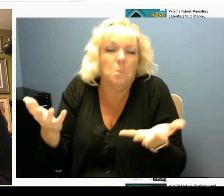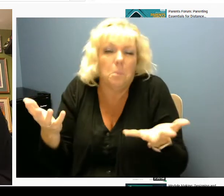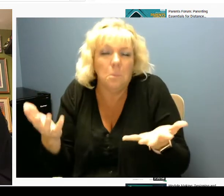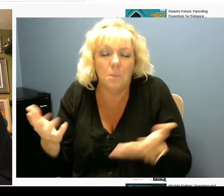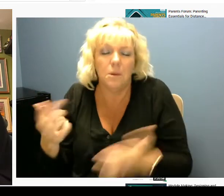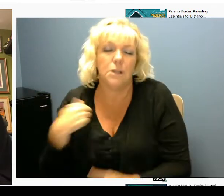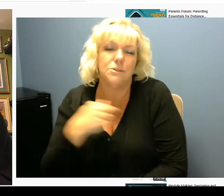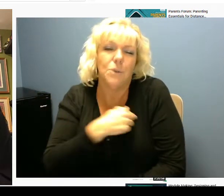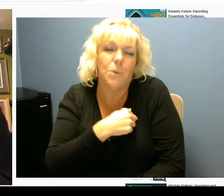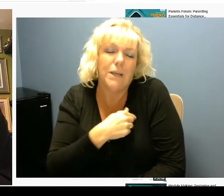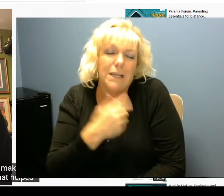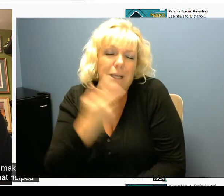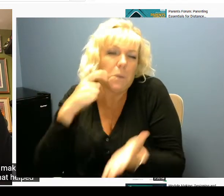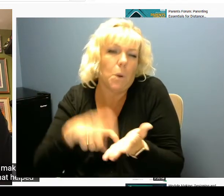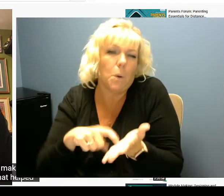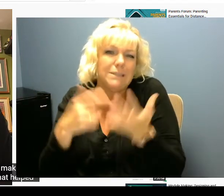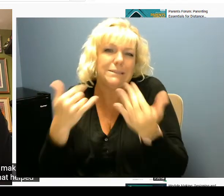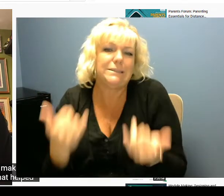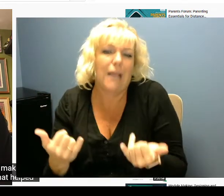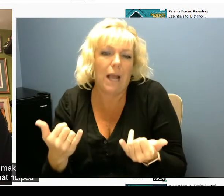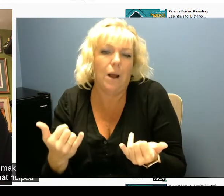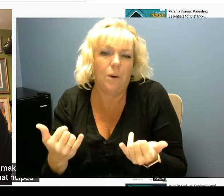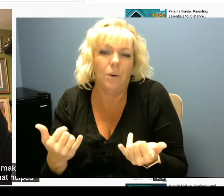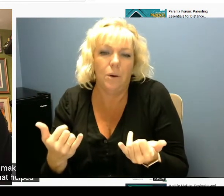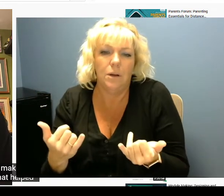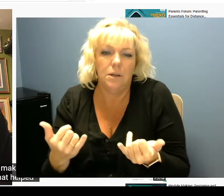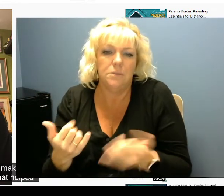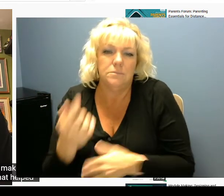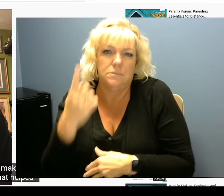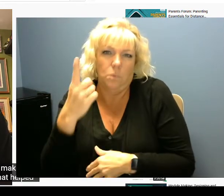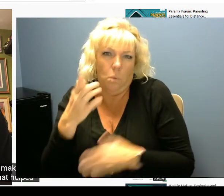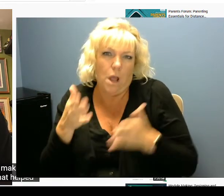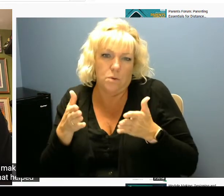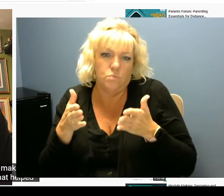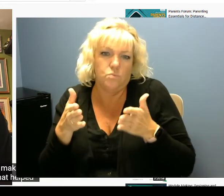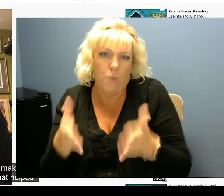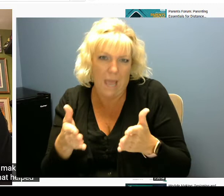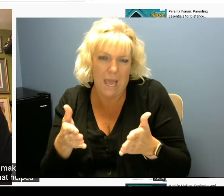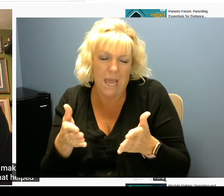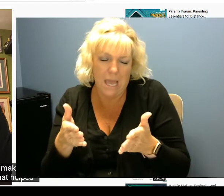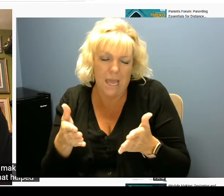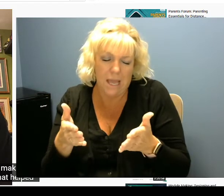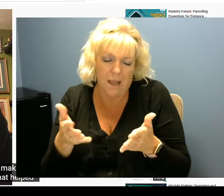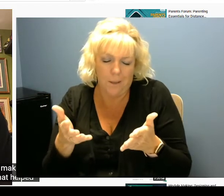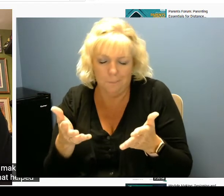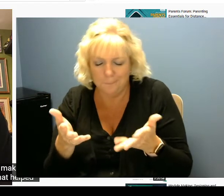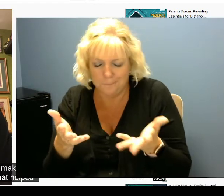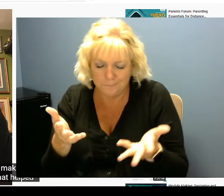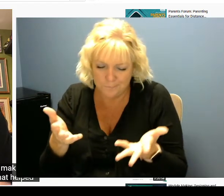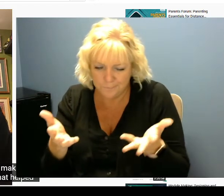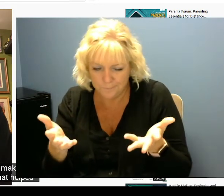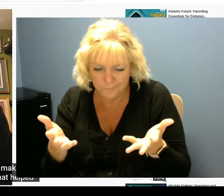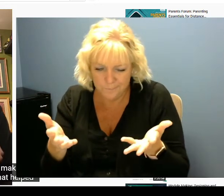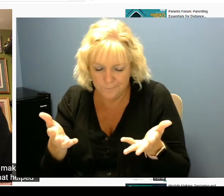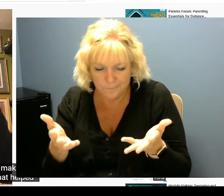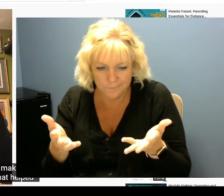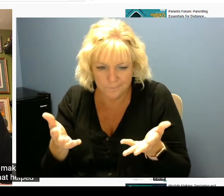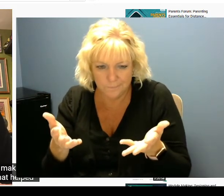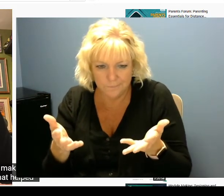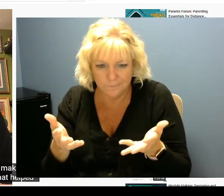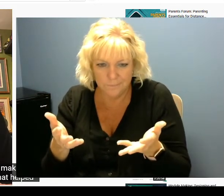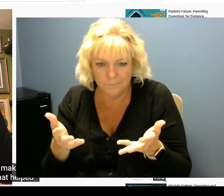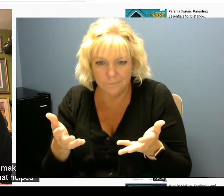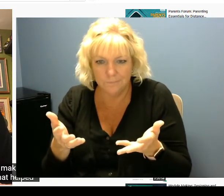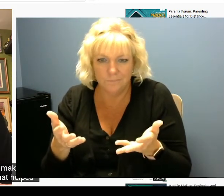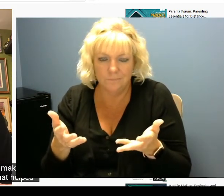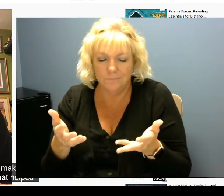one tactic or one method of trying to make that situation